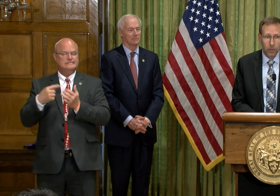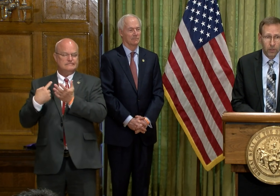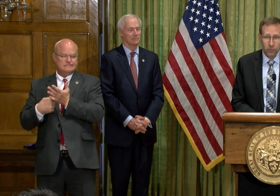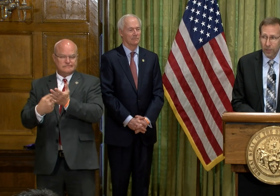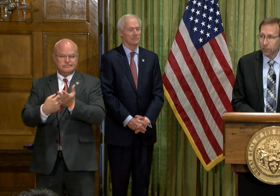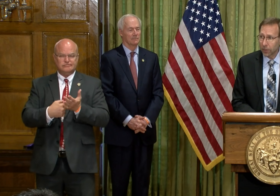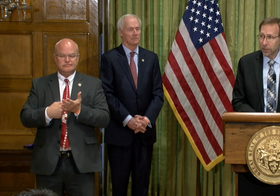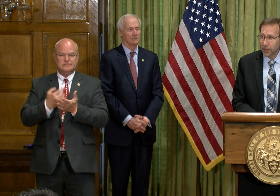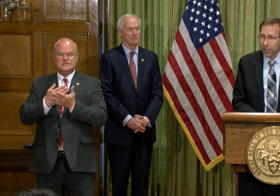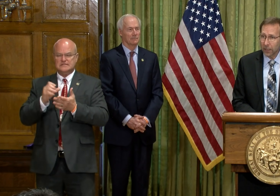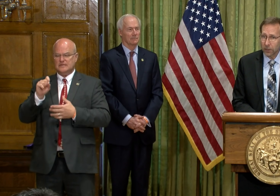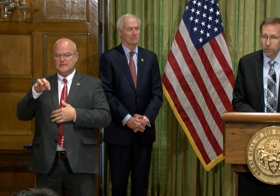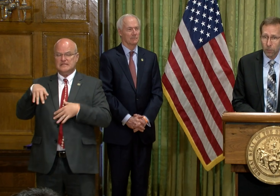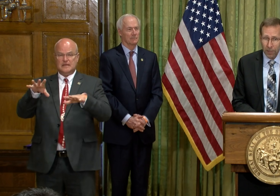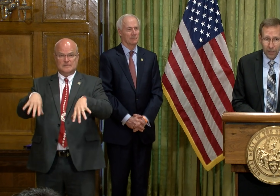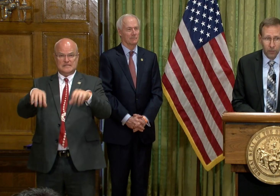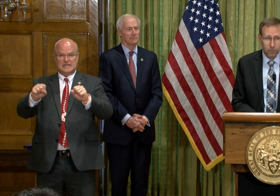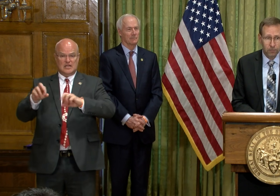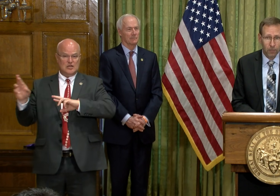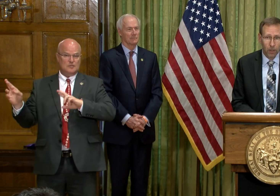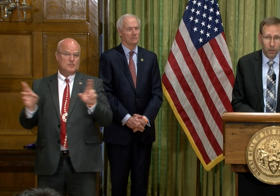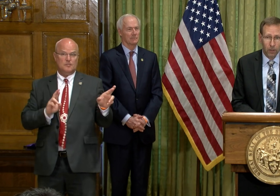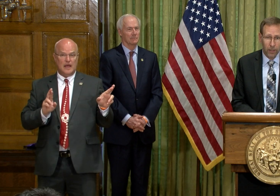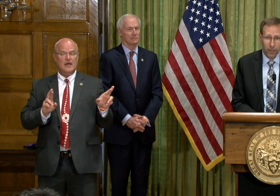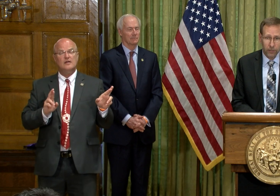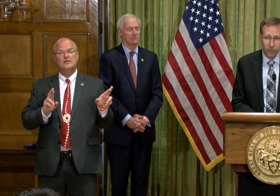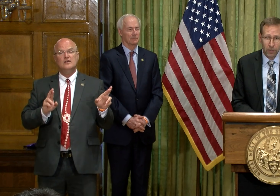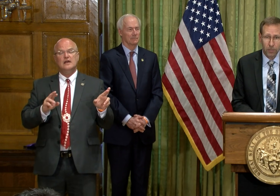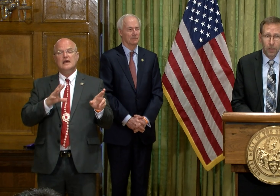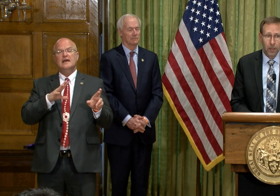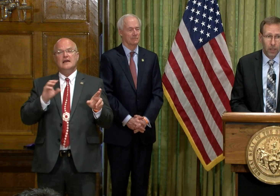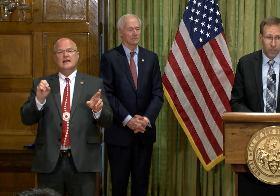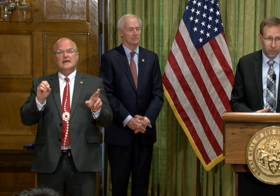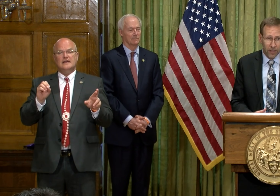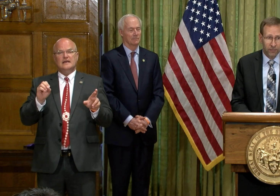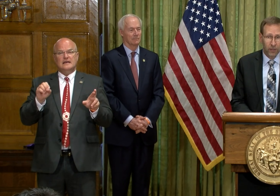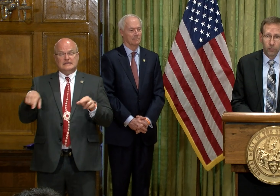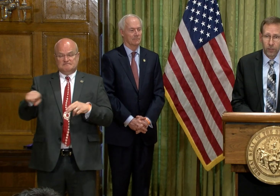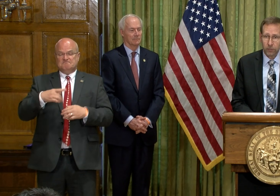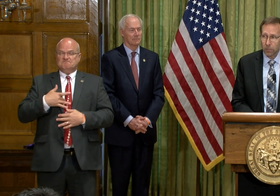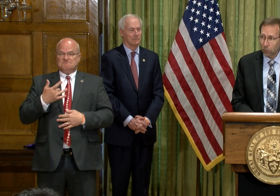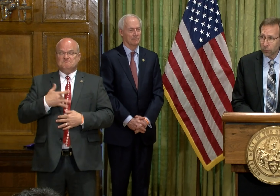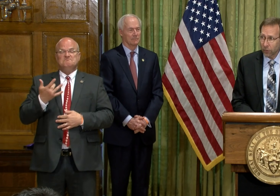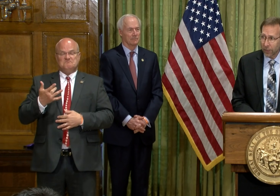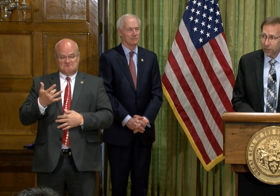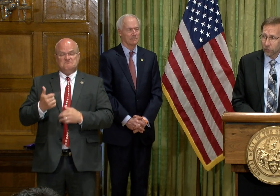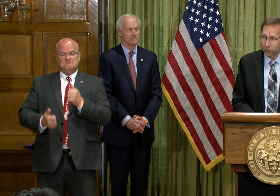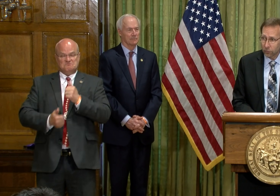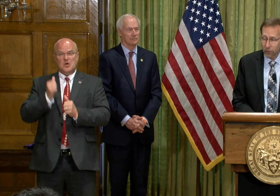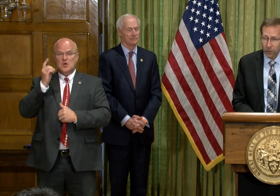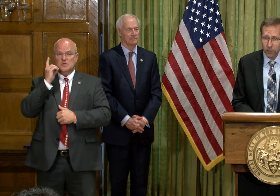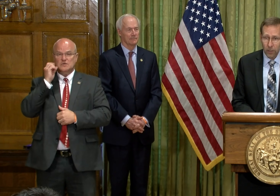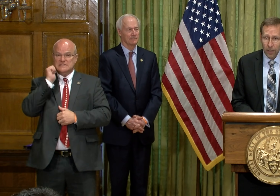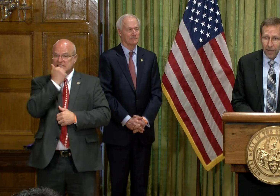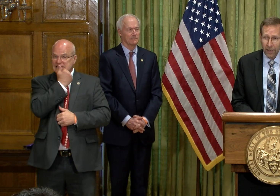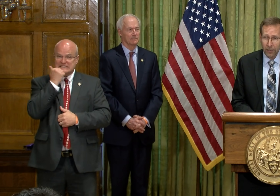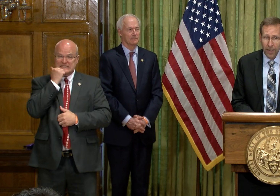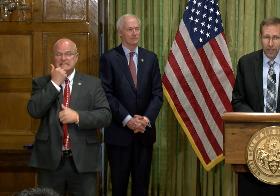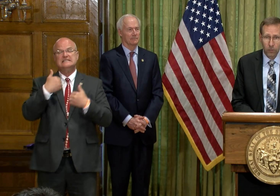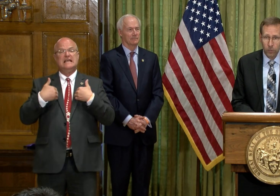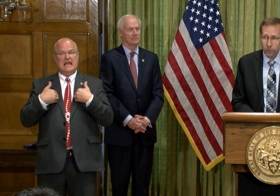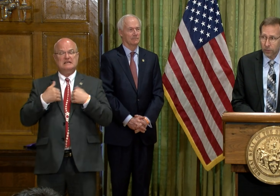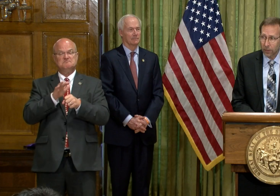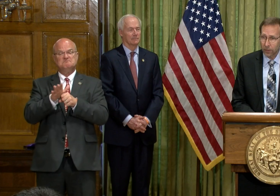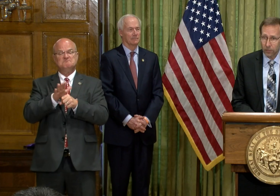some of the steps that have been taken to prepare, and they felt that most of the dentists